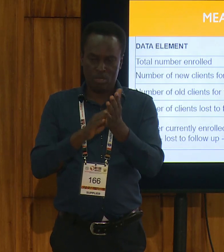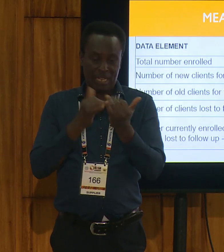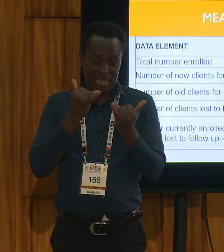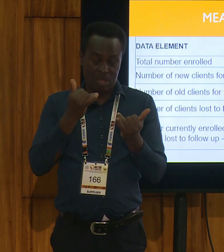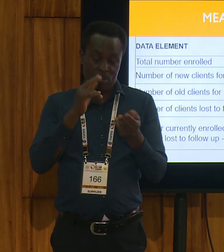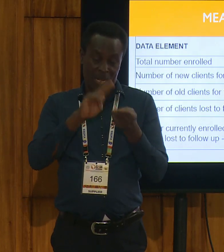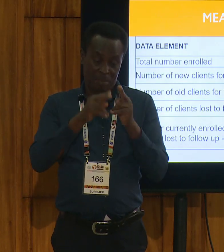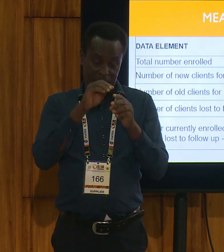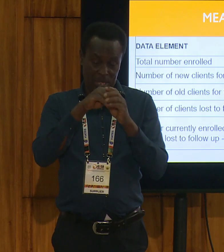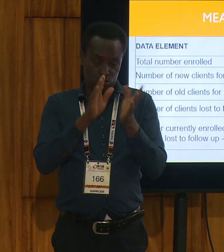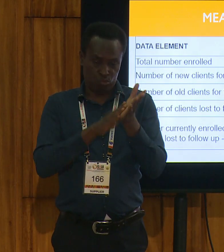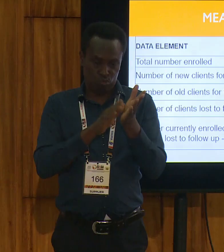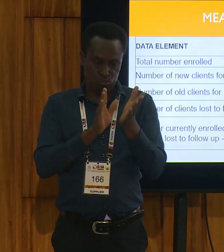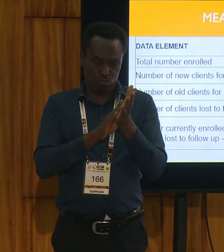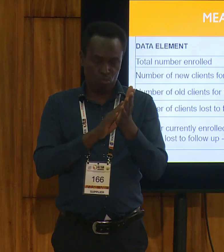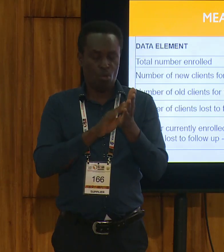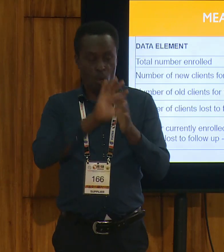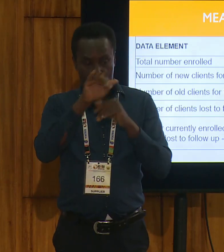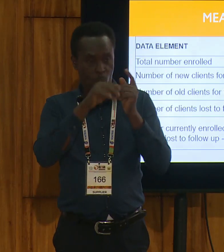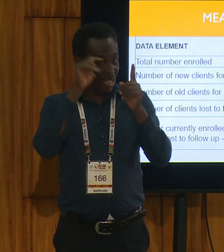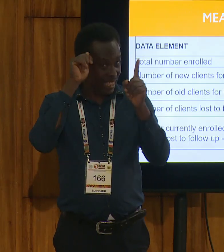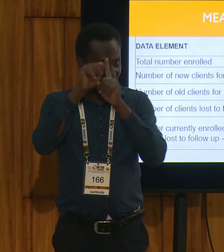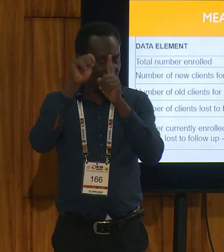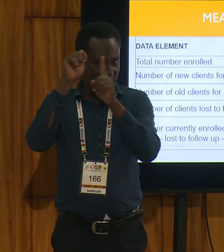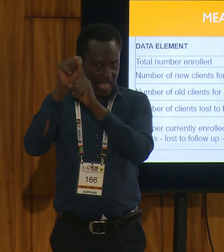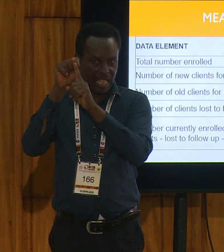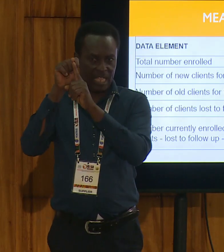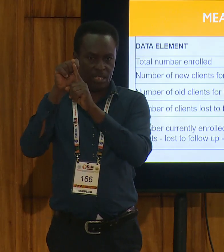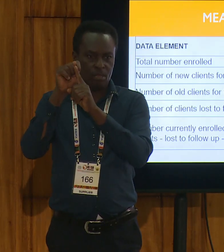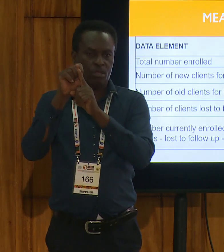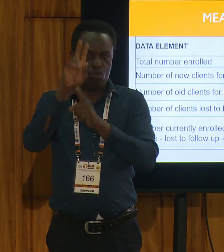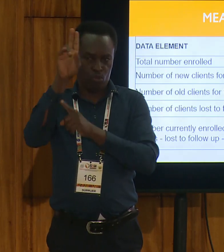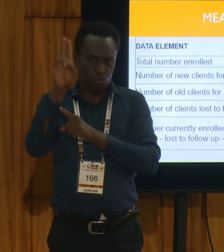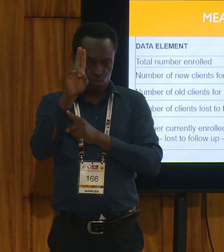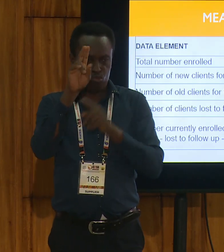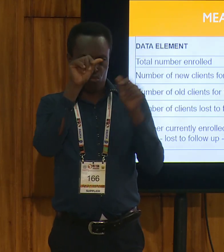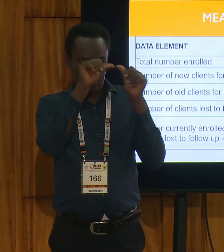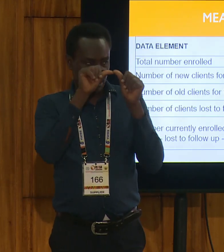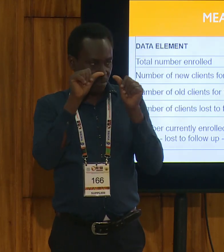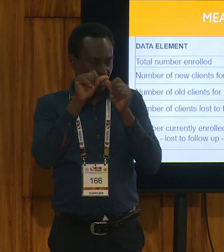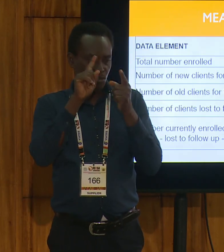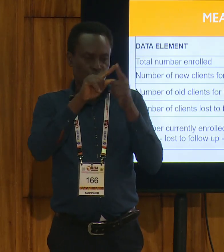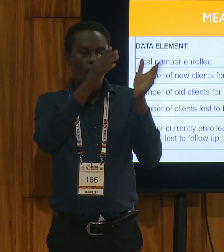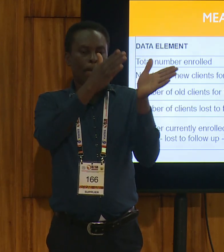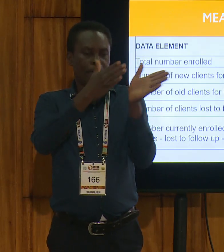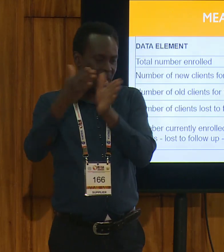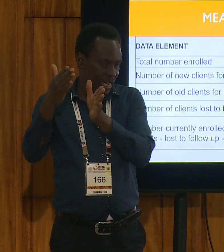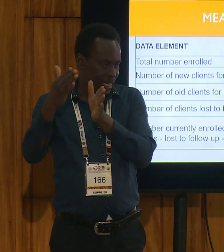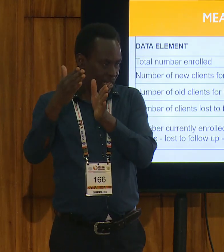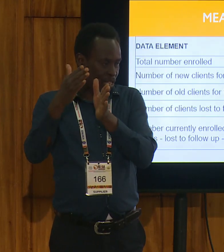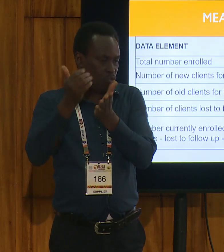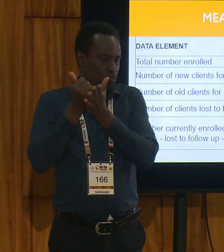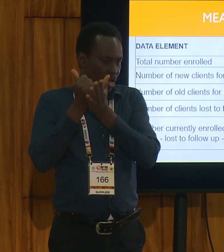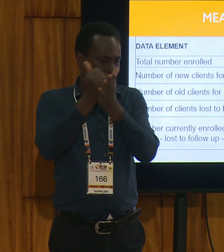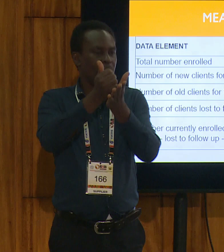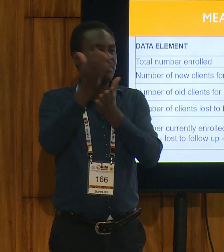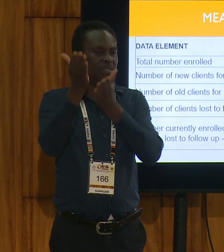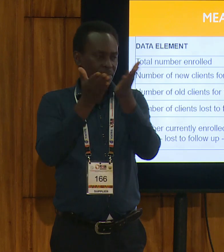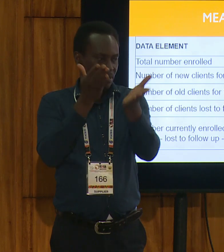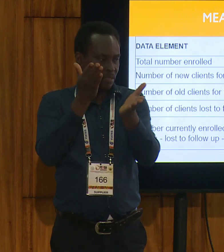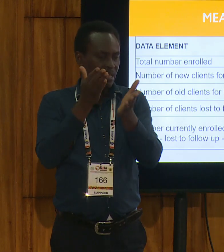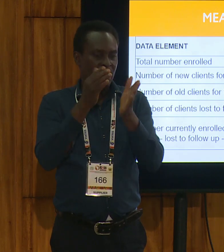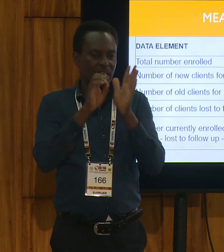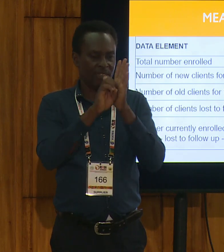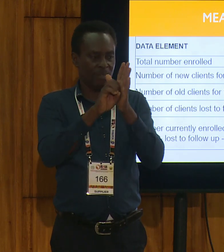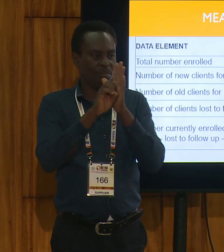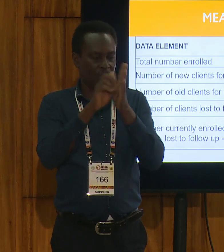school. These are targeted because we use these measurements to plan or intervene our services. For